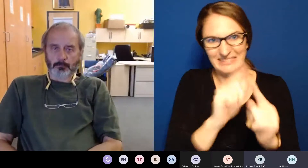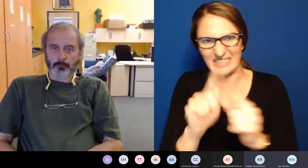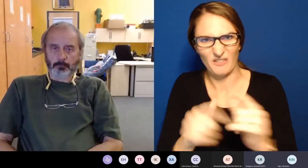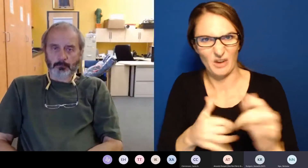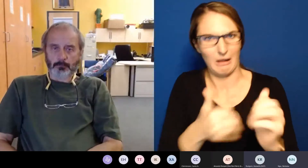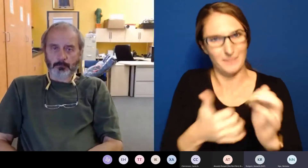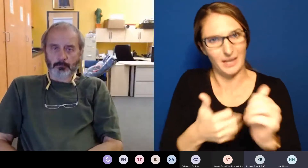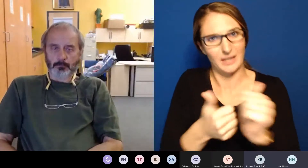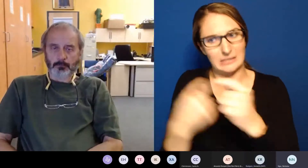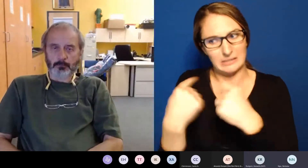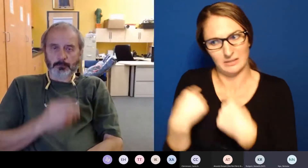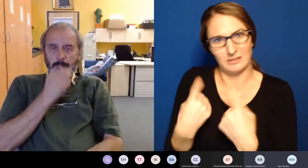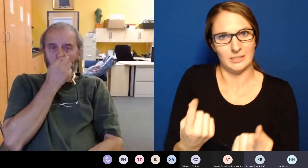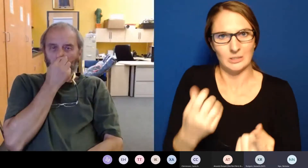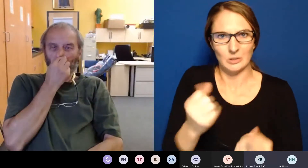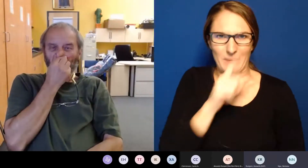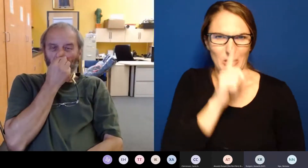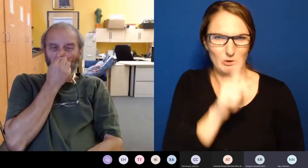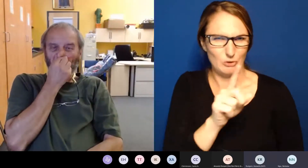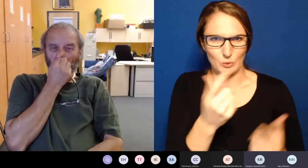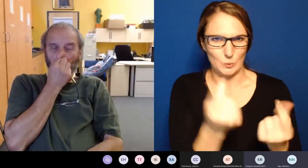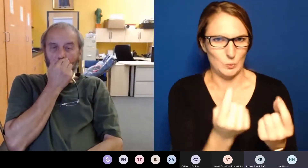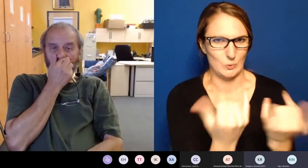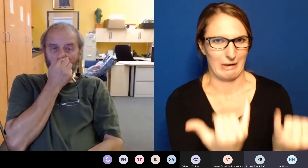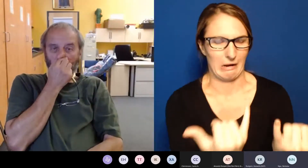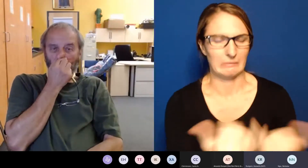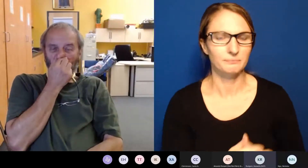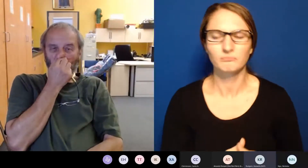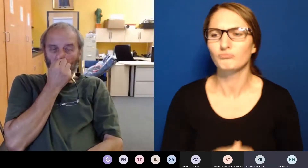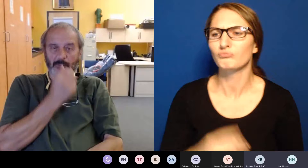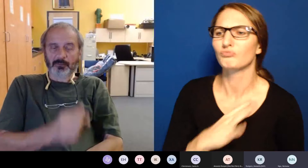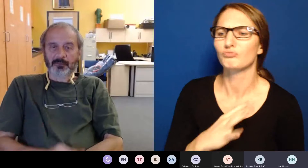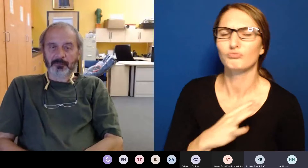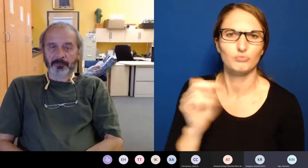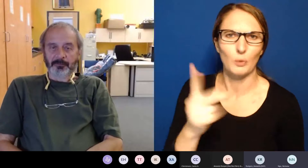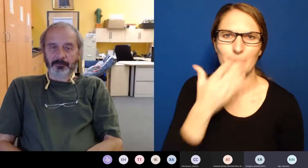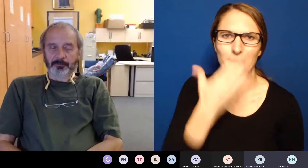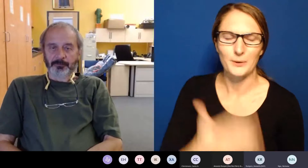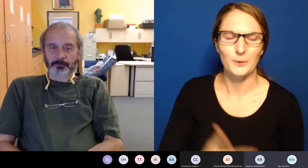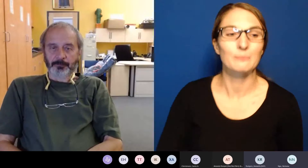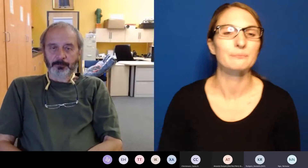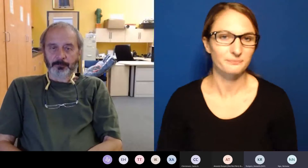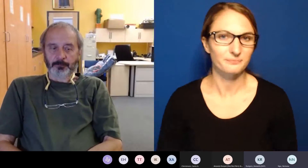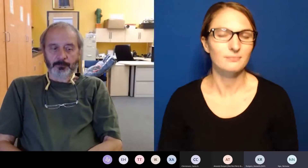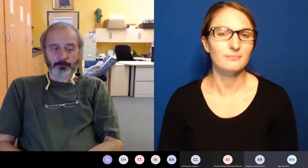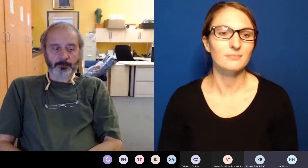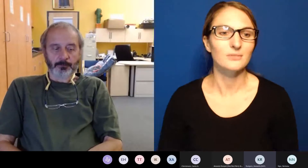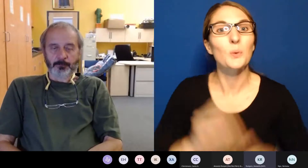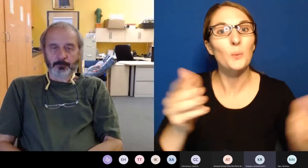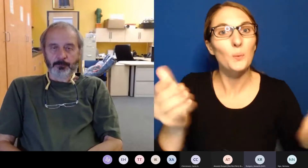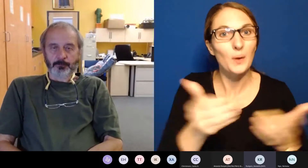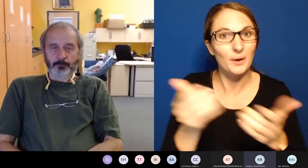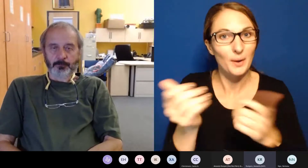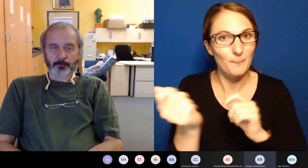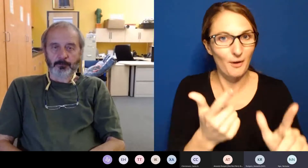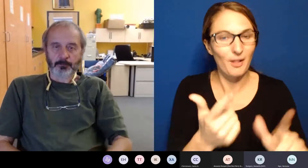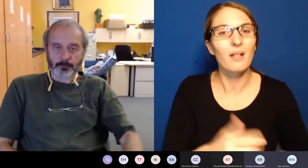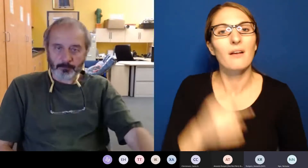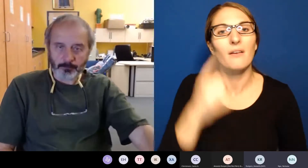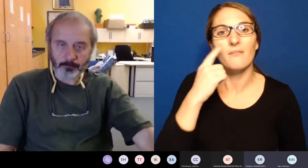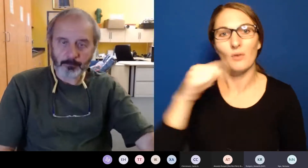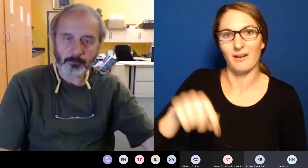I should ask our IT folks. Yeah. Okay. Gotcha. Thank you. So welcome everybody to the